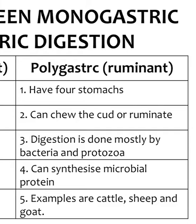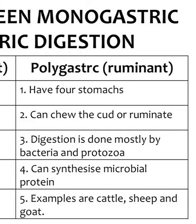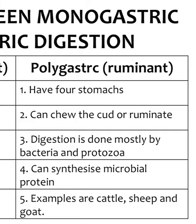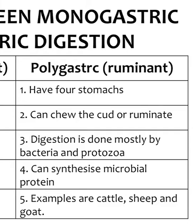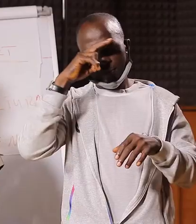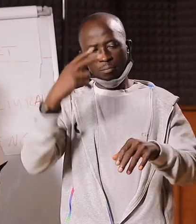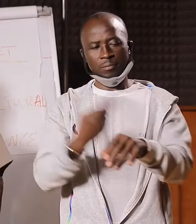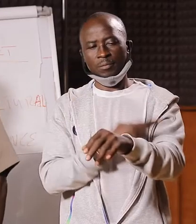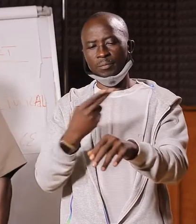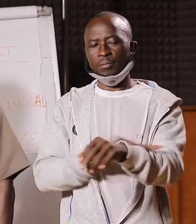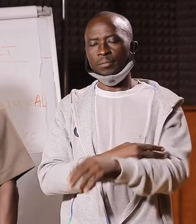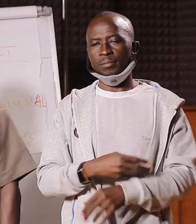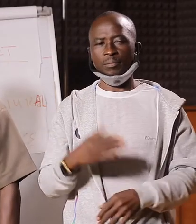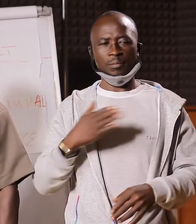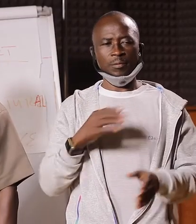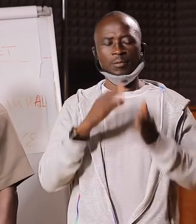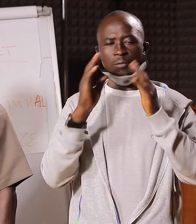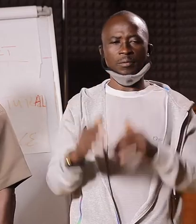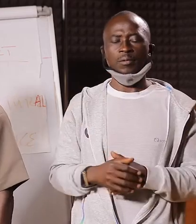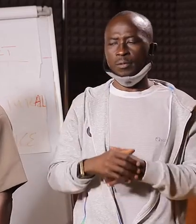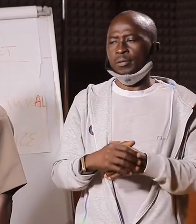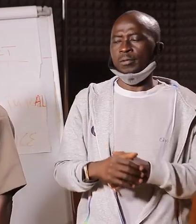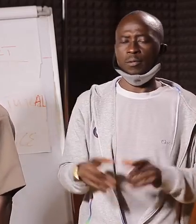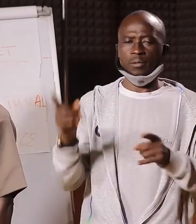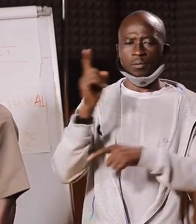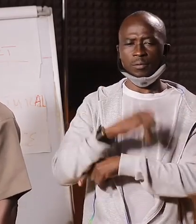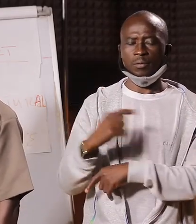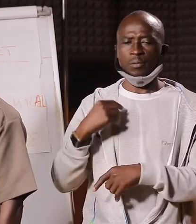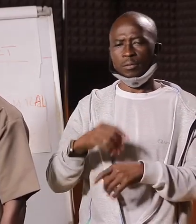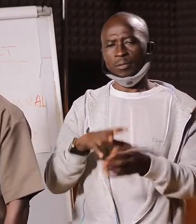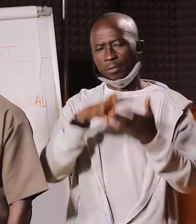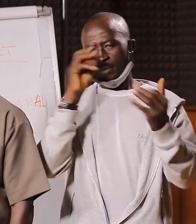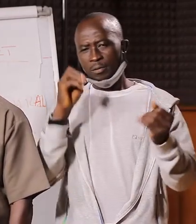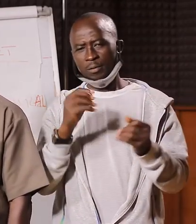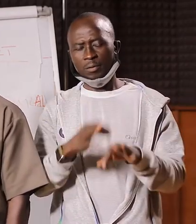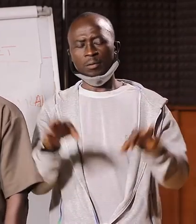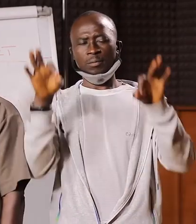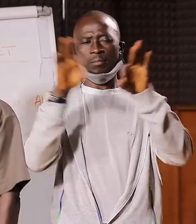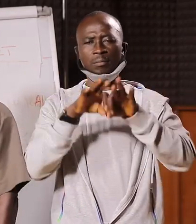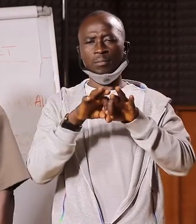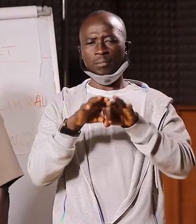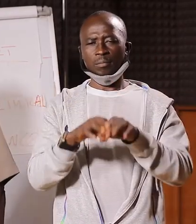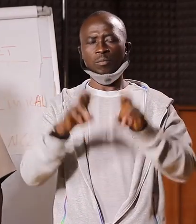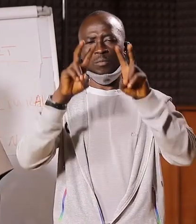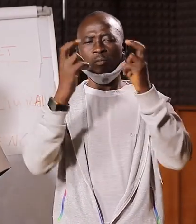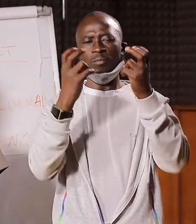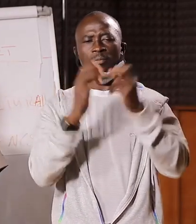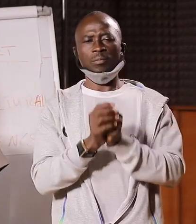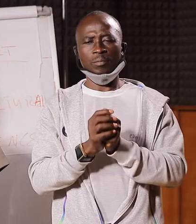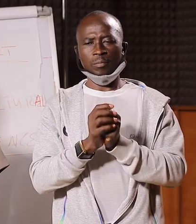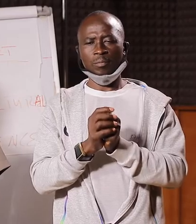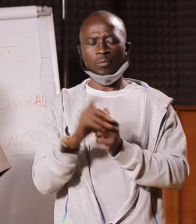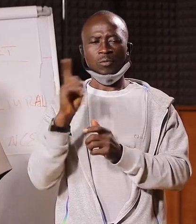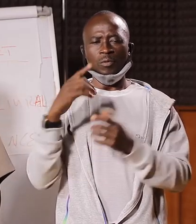goat. My dear students, today we have learned an important topic